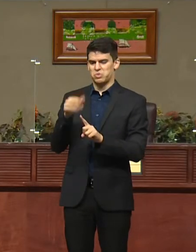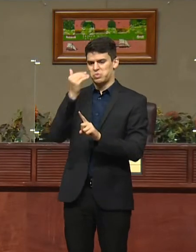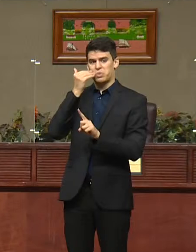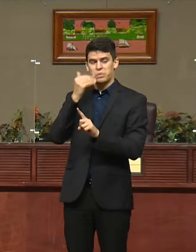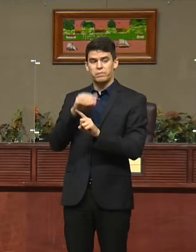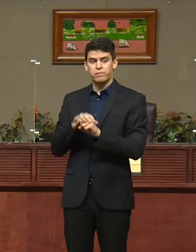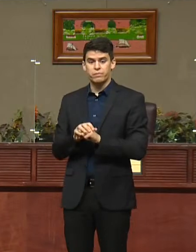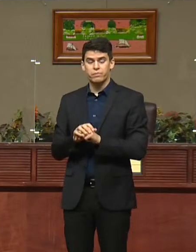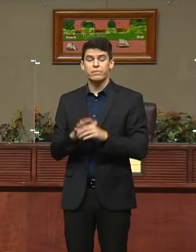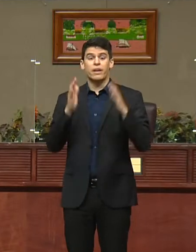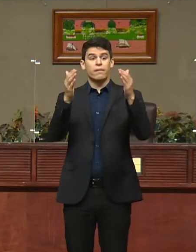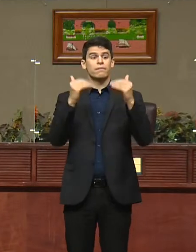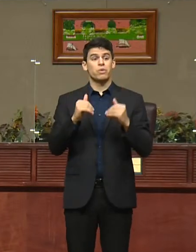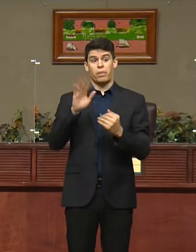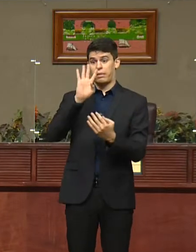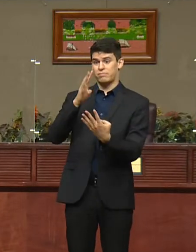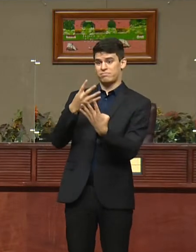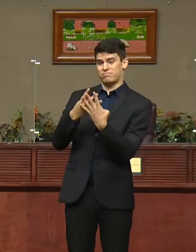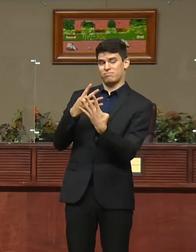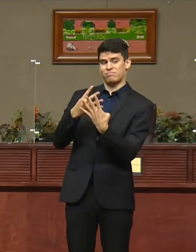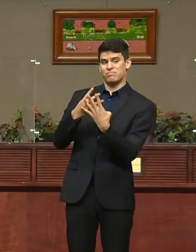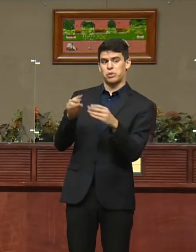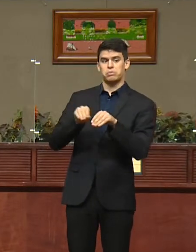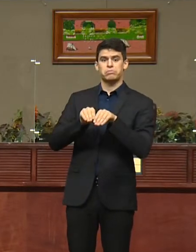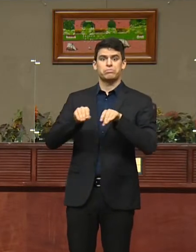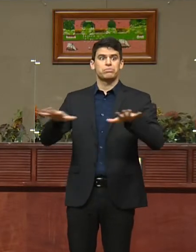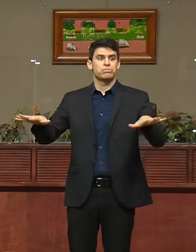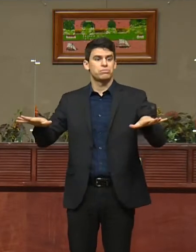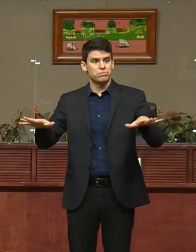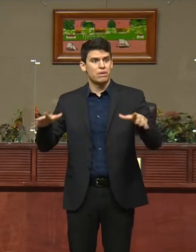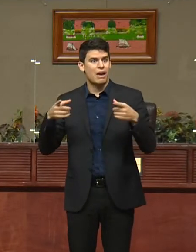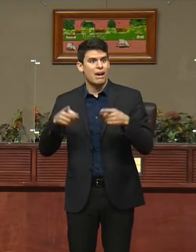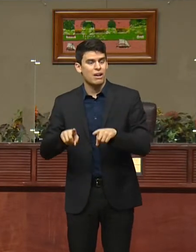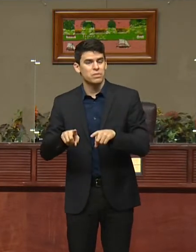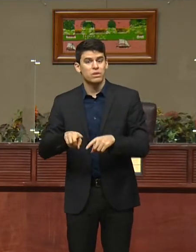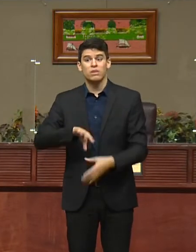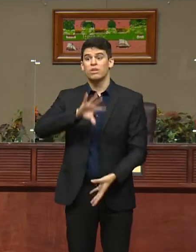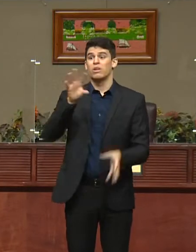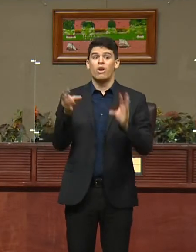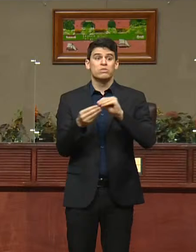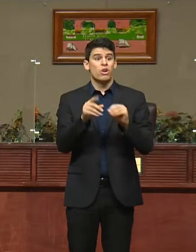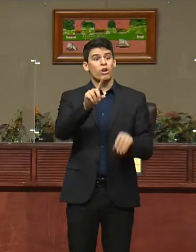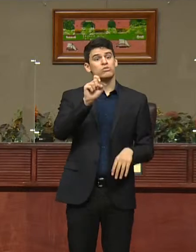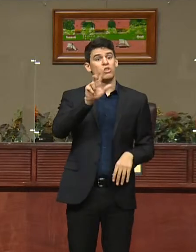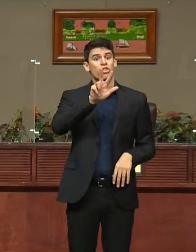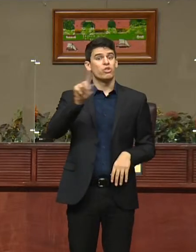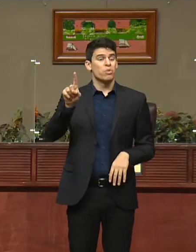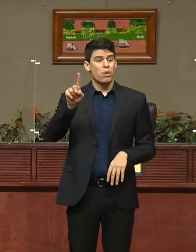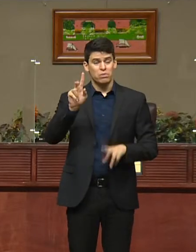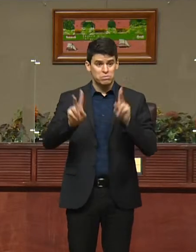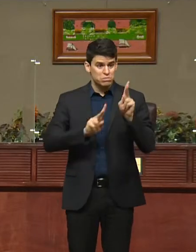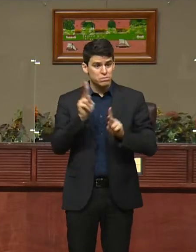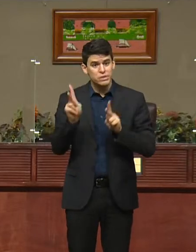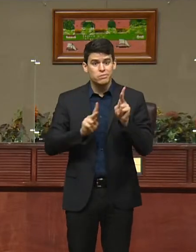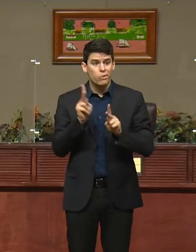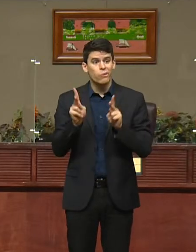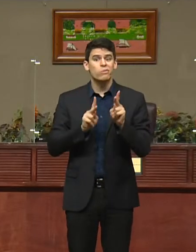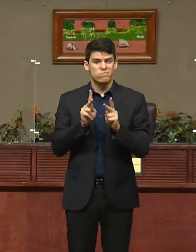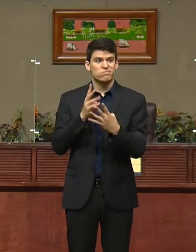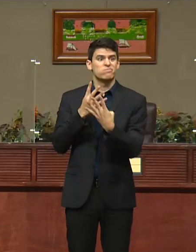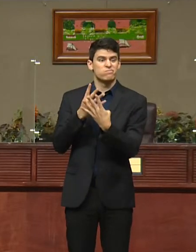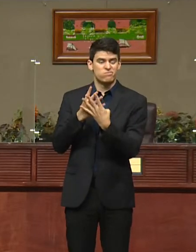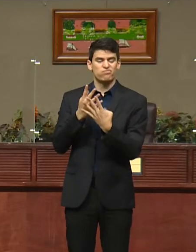For the jail outbreak, some updates. There are a total of 131 individuals, inmates, that has